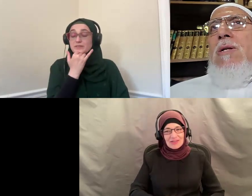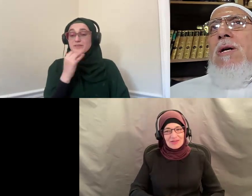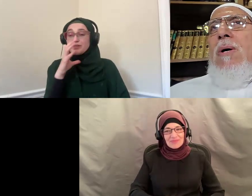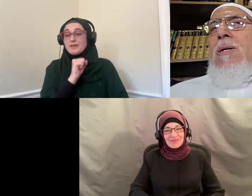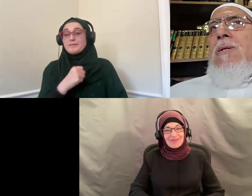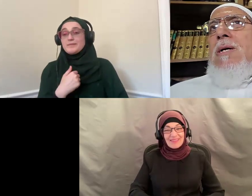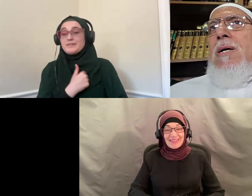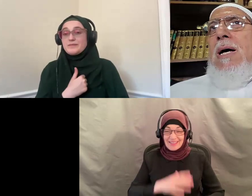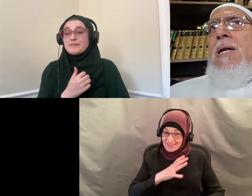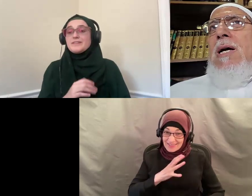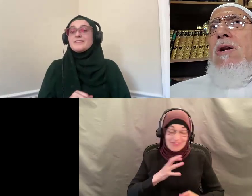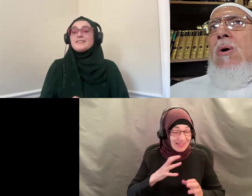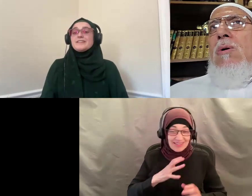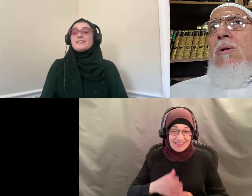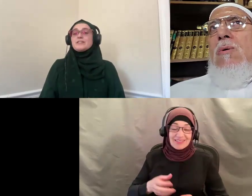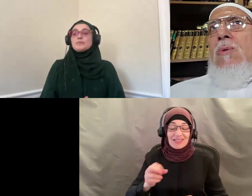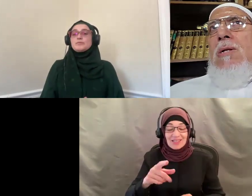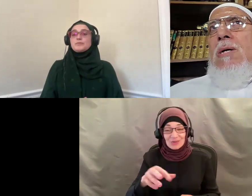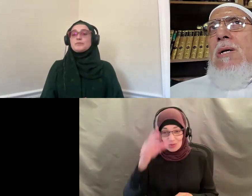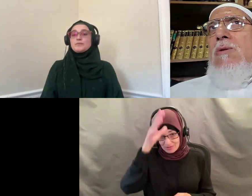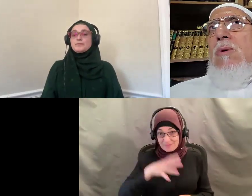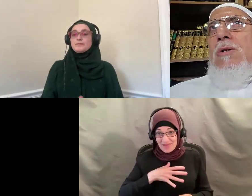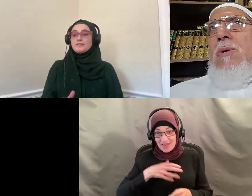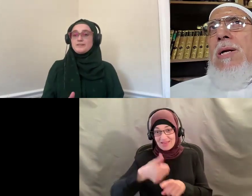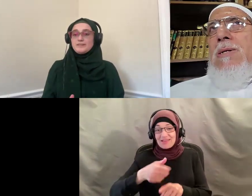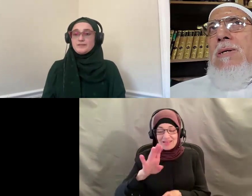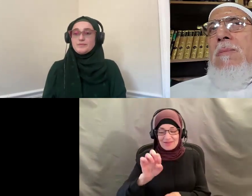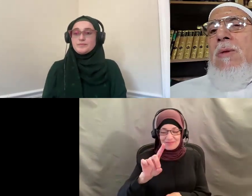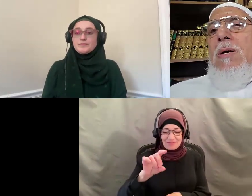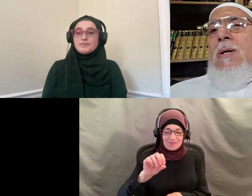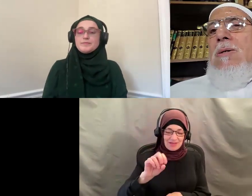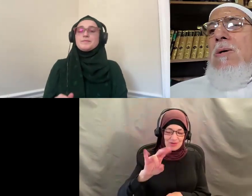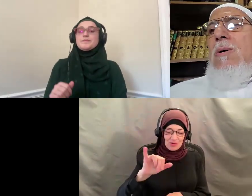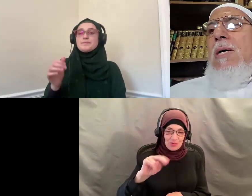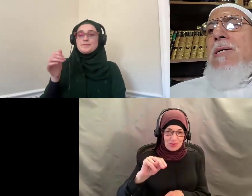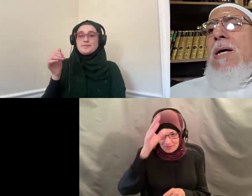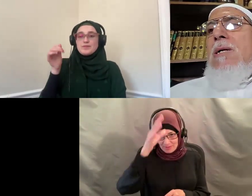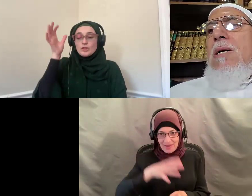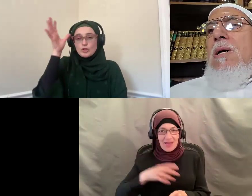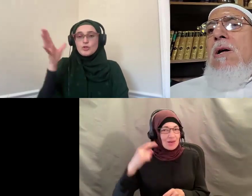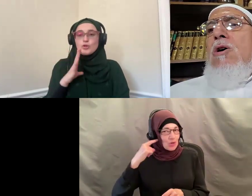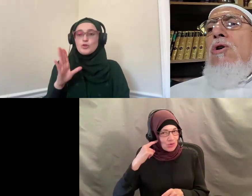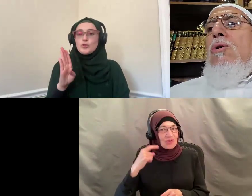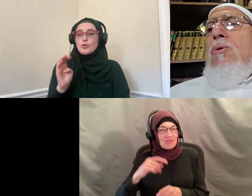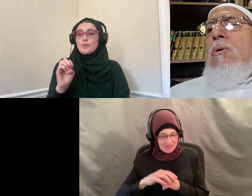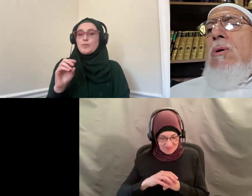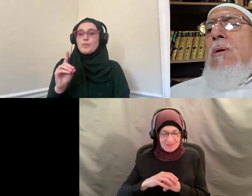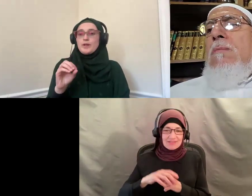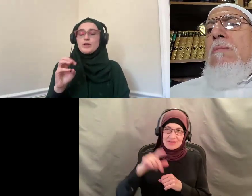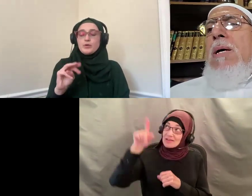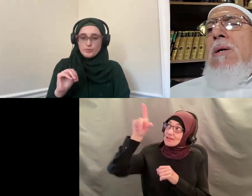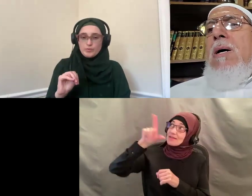release what He wants, and He can hold what He doesn't want to release. So he said,